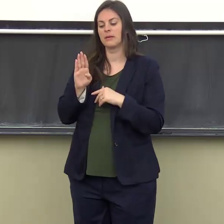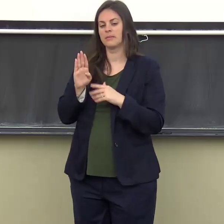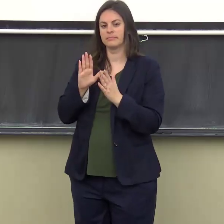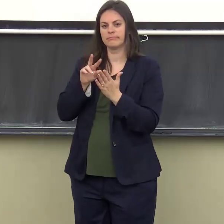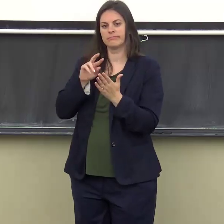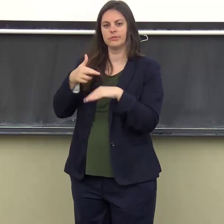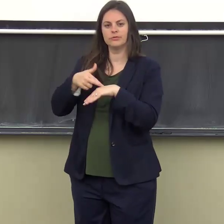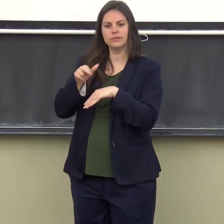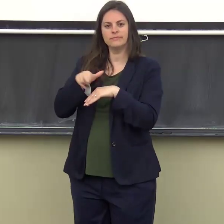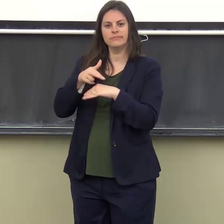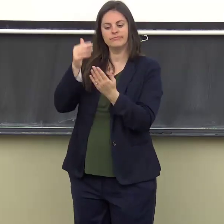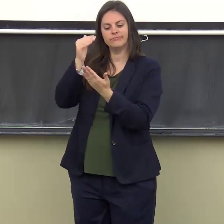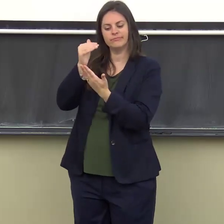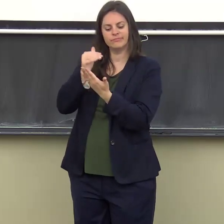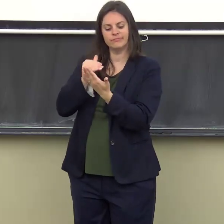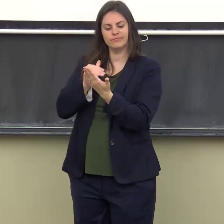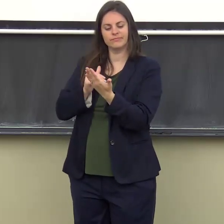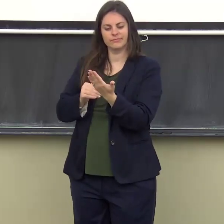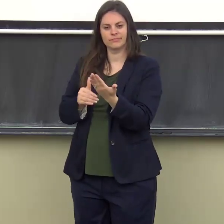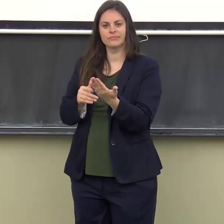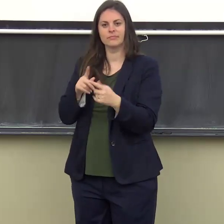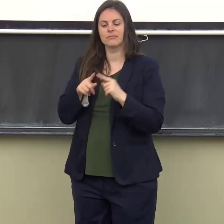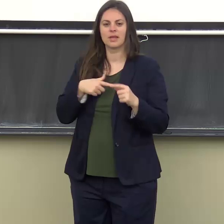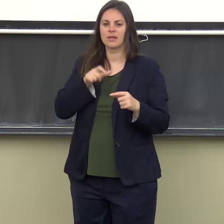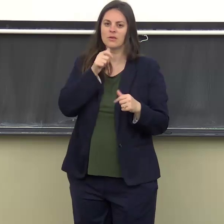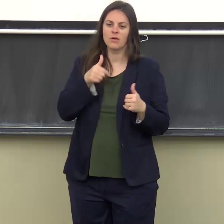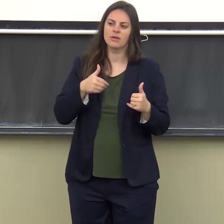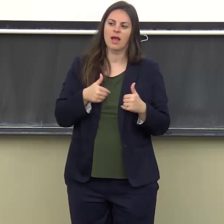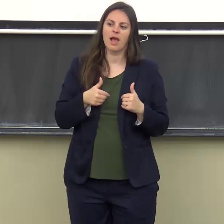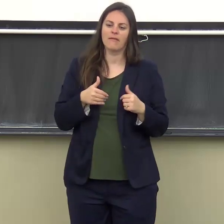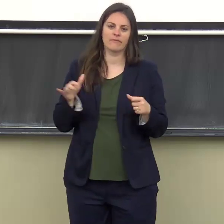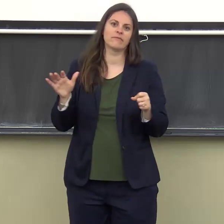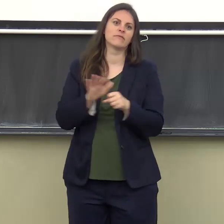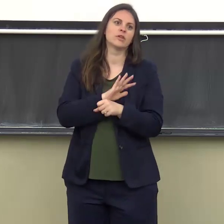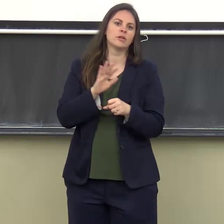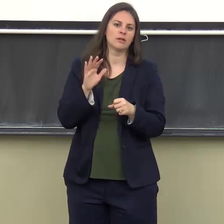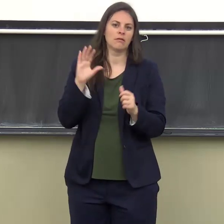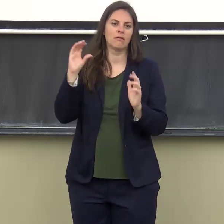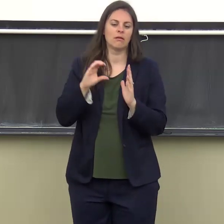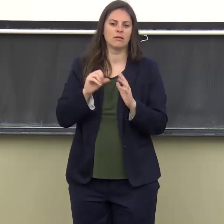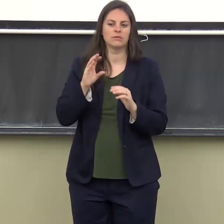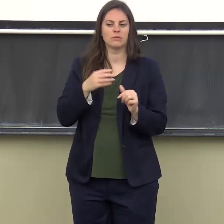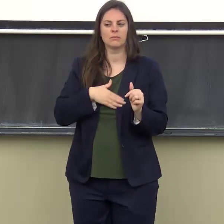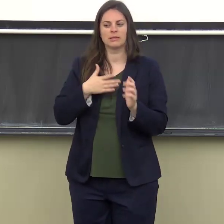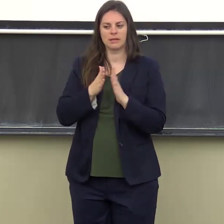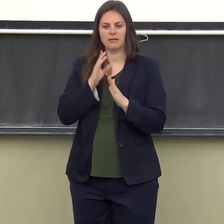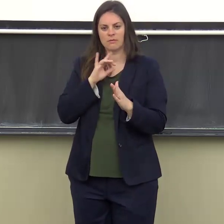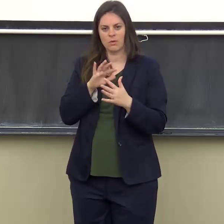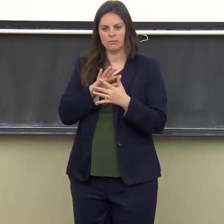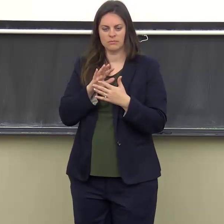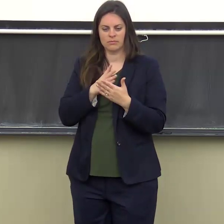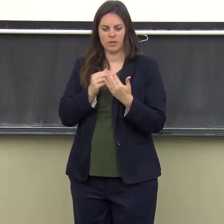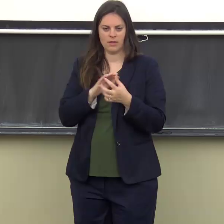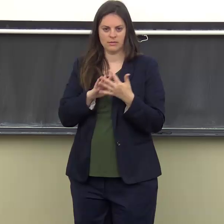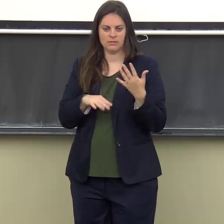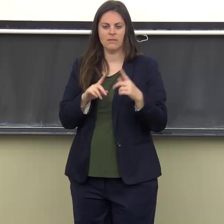that were stated. Please, but I don't have them fully. Please add to it. But yes, the links are there already,